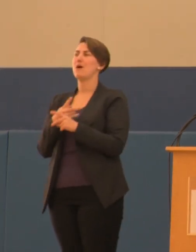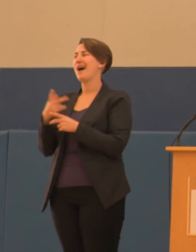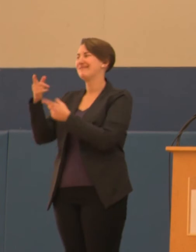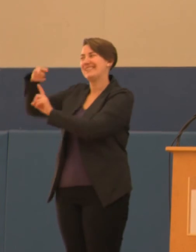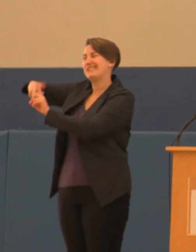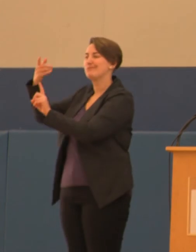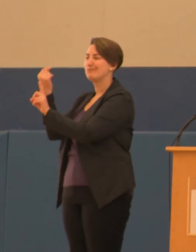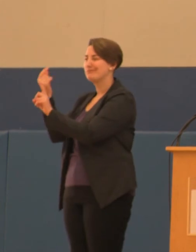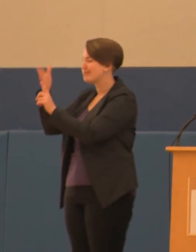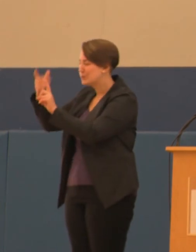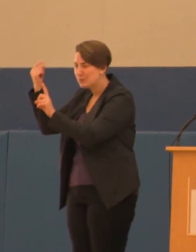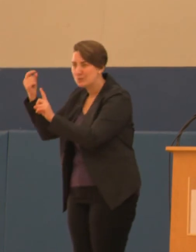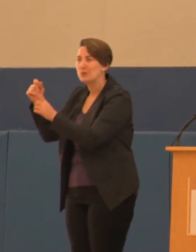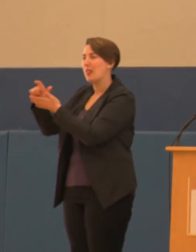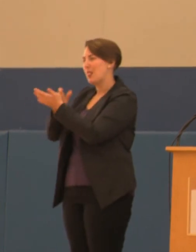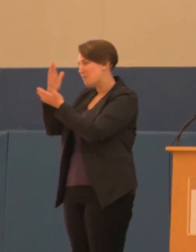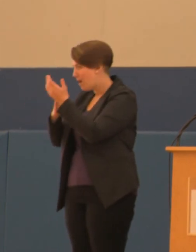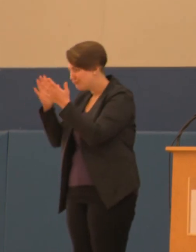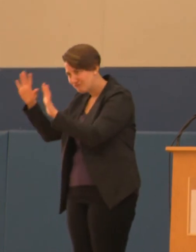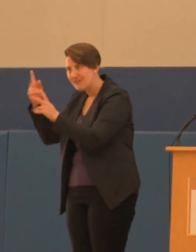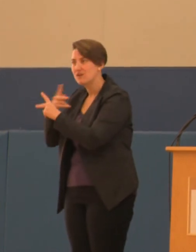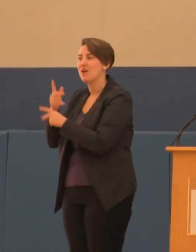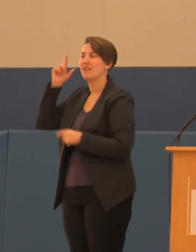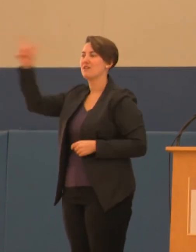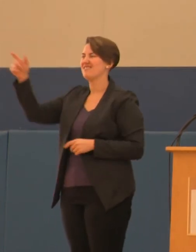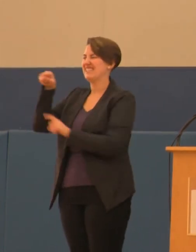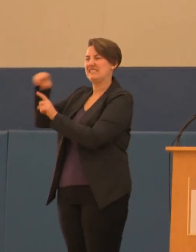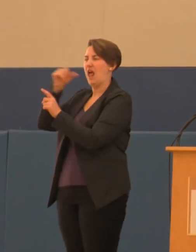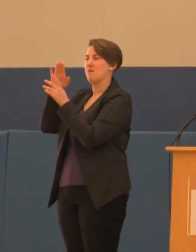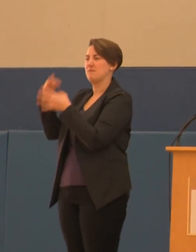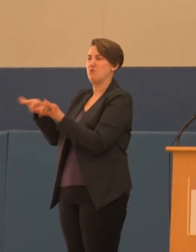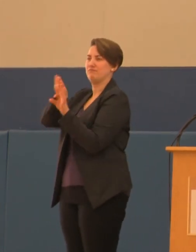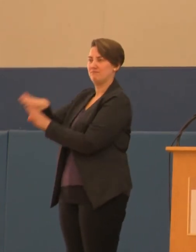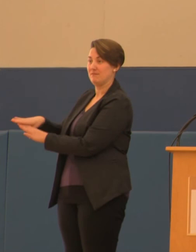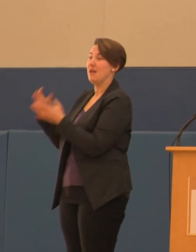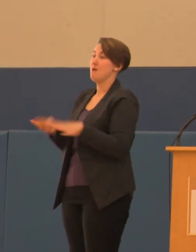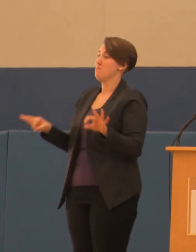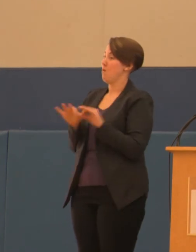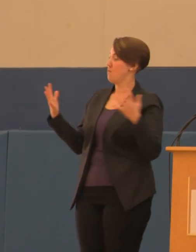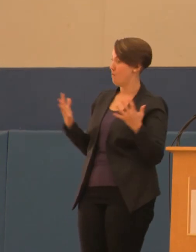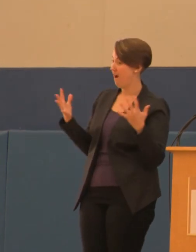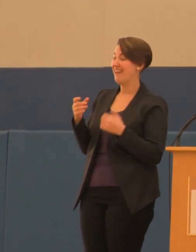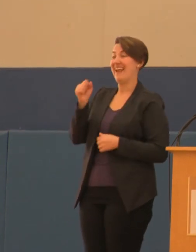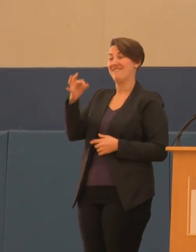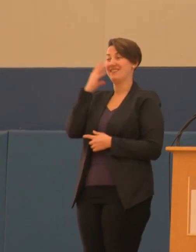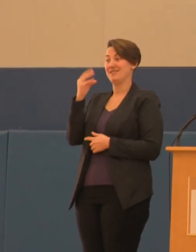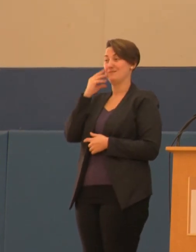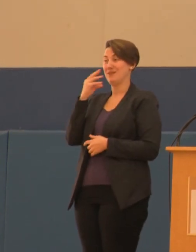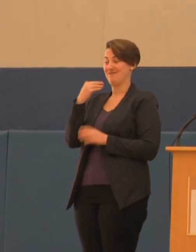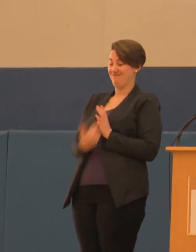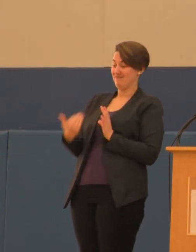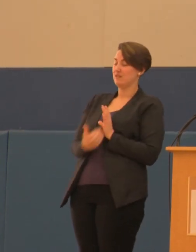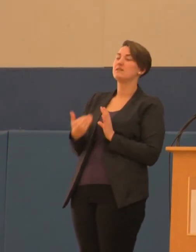person and the legal part. But don't worry about the legal part. The most important thing is file the complaint to end the abuse that you might be suffering